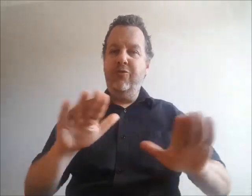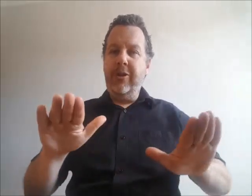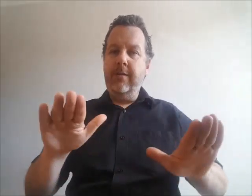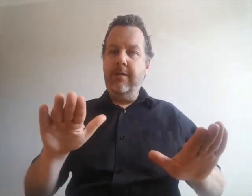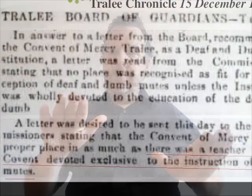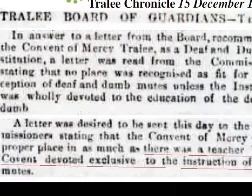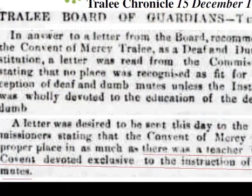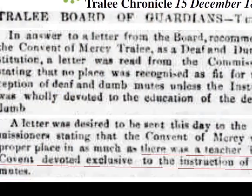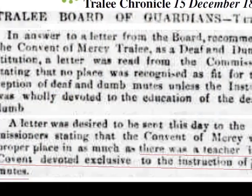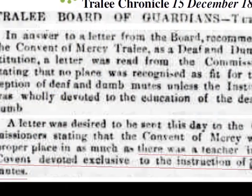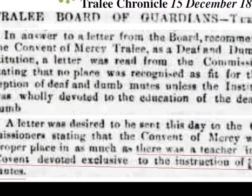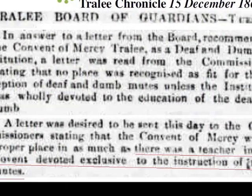convent.